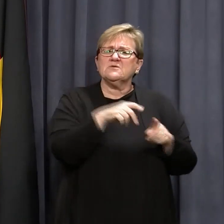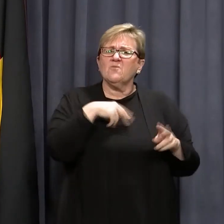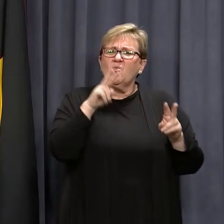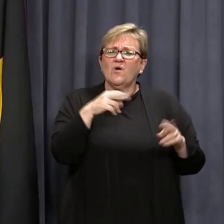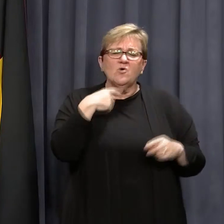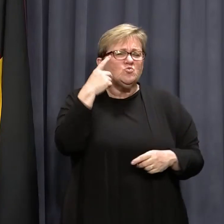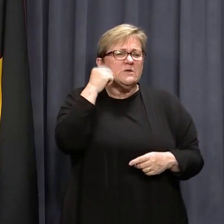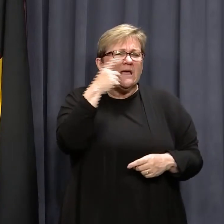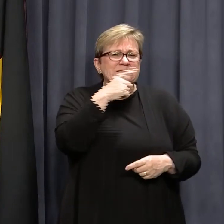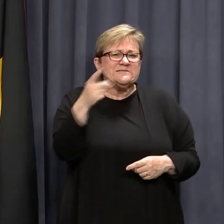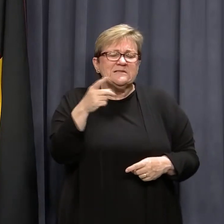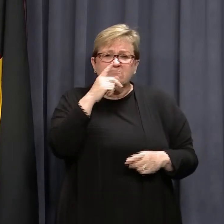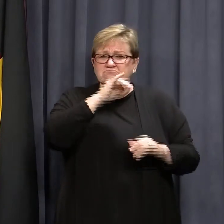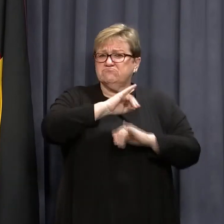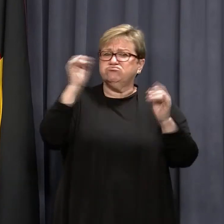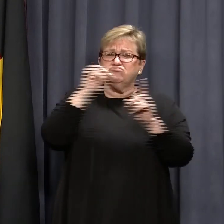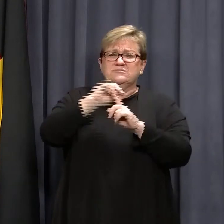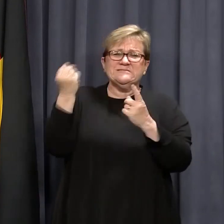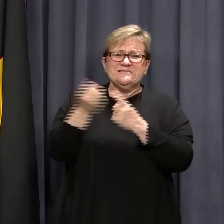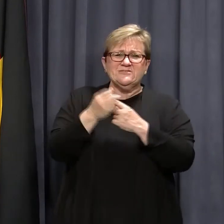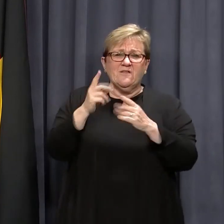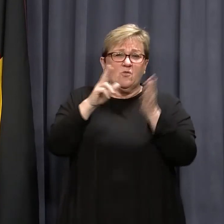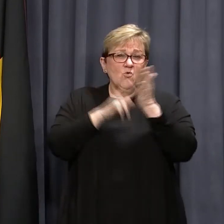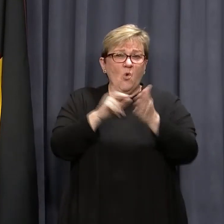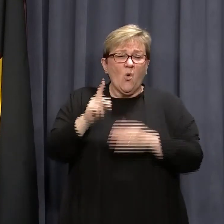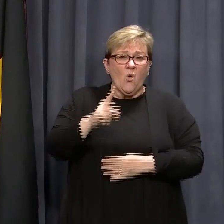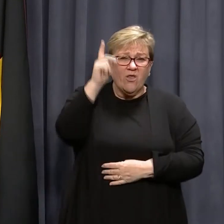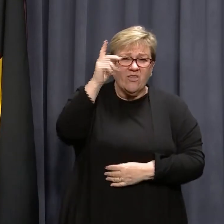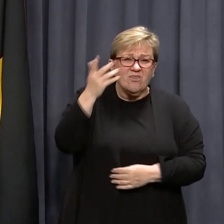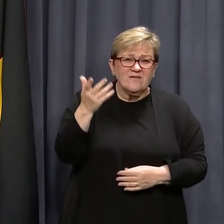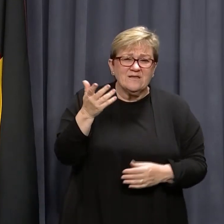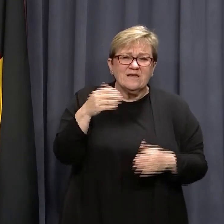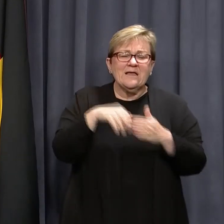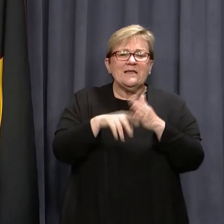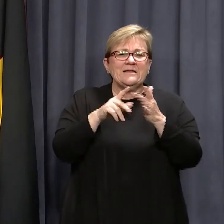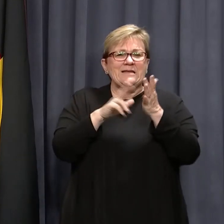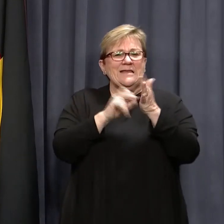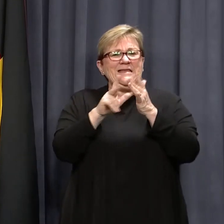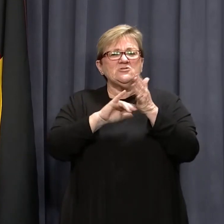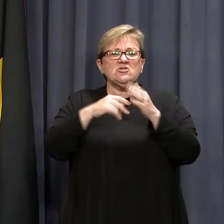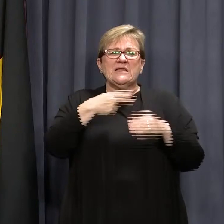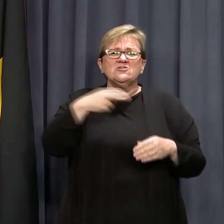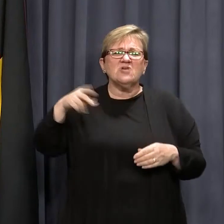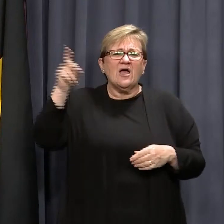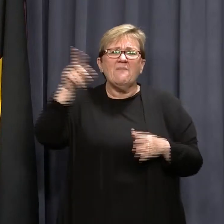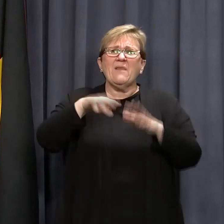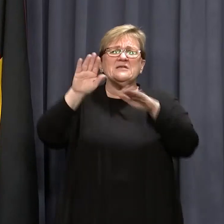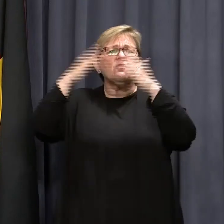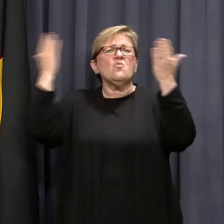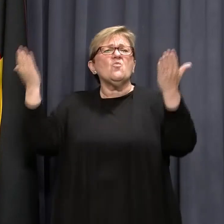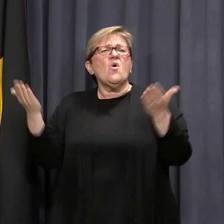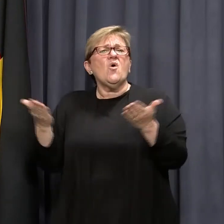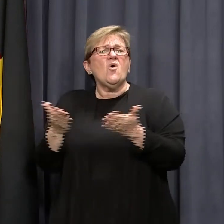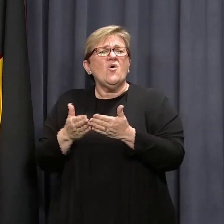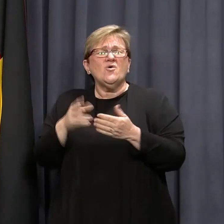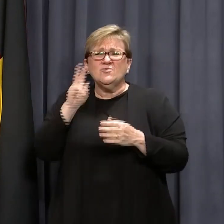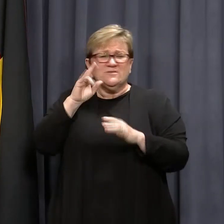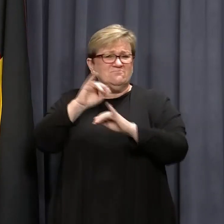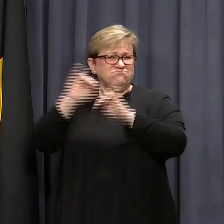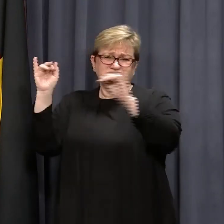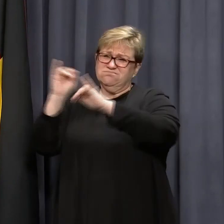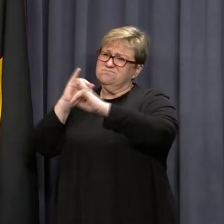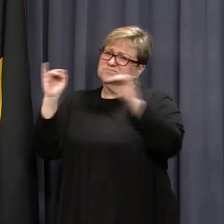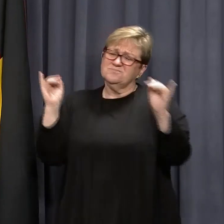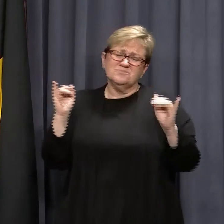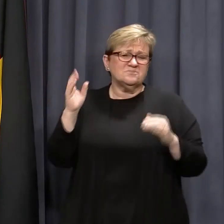and you see the tragic situation happening just to the north of us in Indonesia and in other parts of the world, and you see